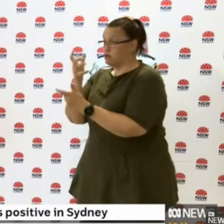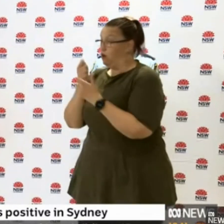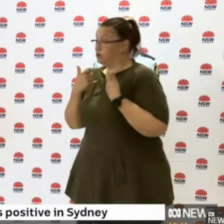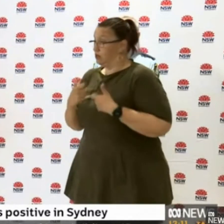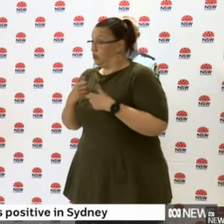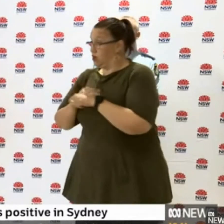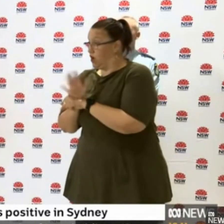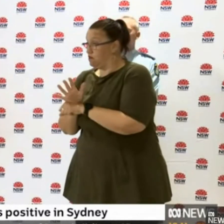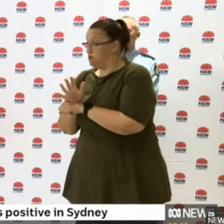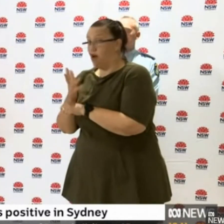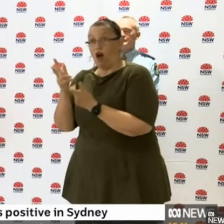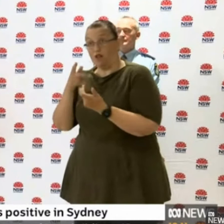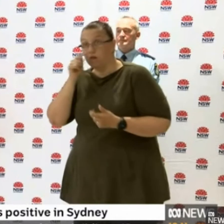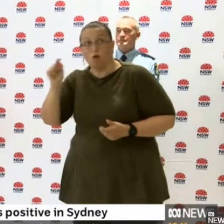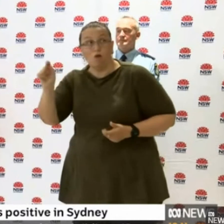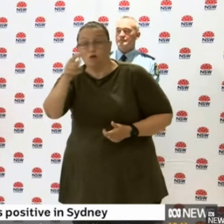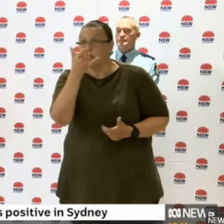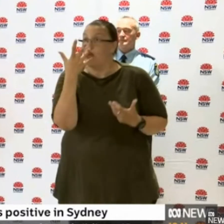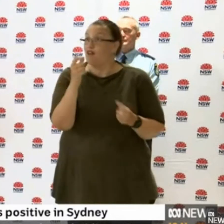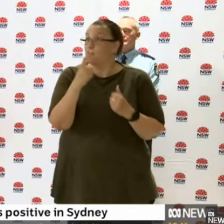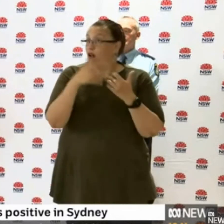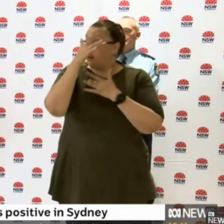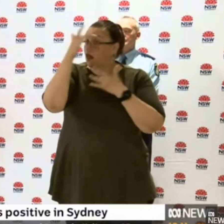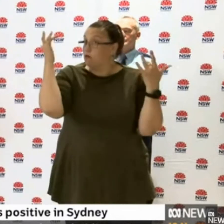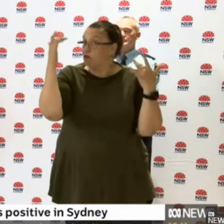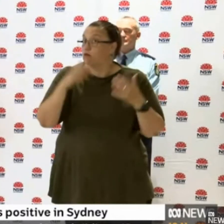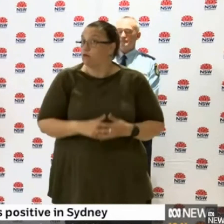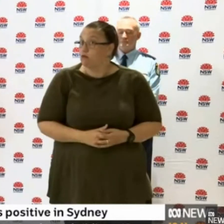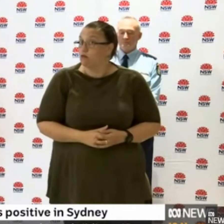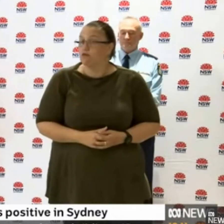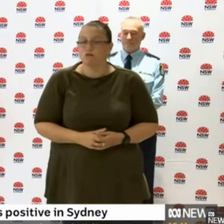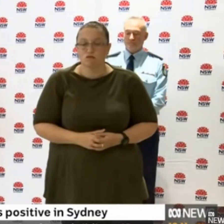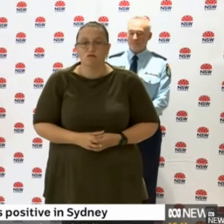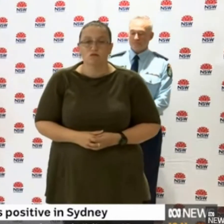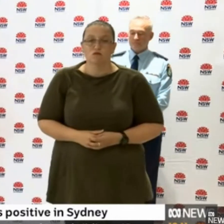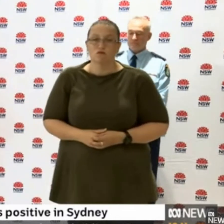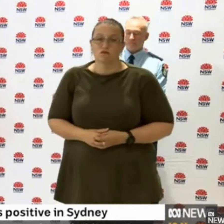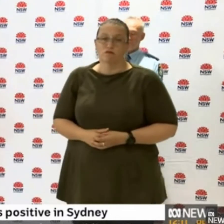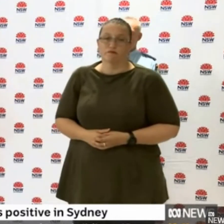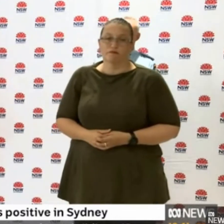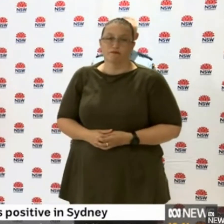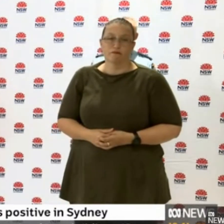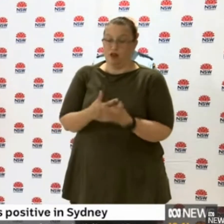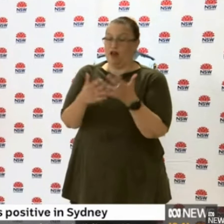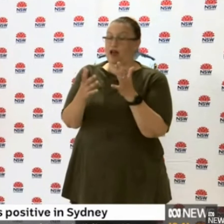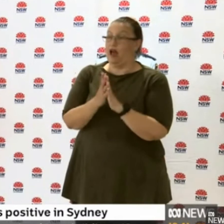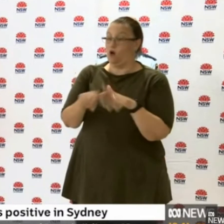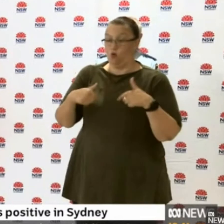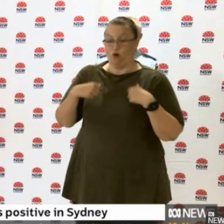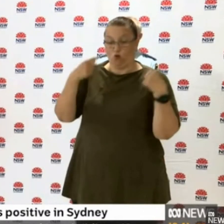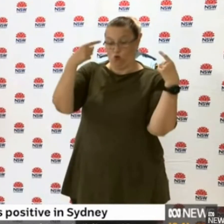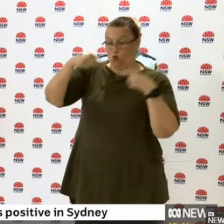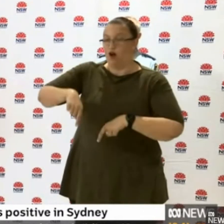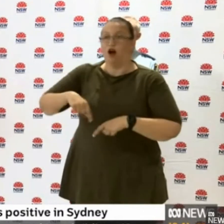exposed? We are, obviously the easiest thing that will help us identify a source is our genome sequencing. So